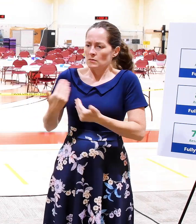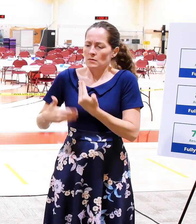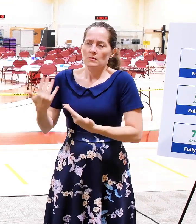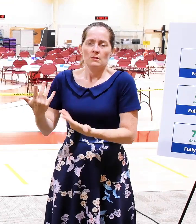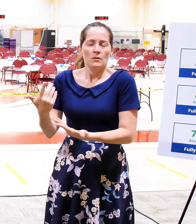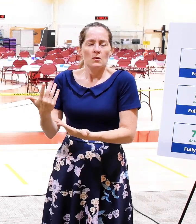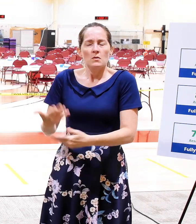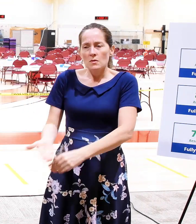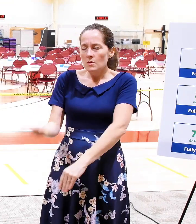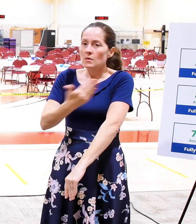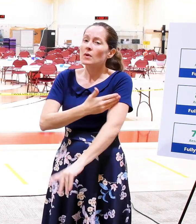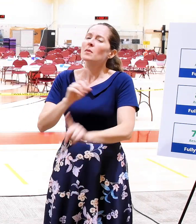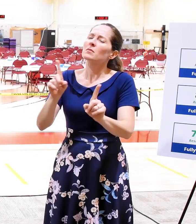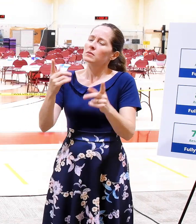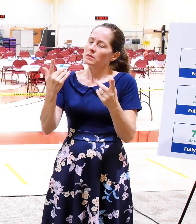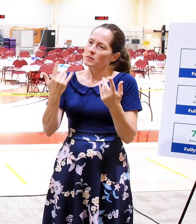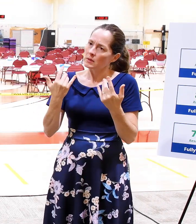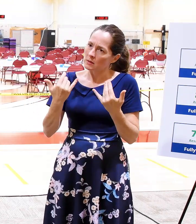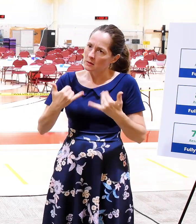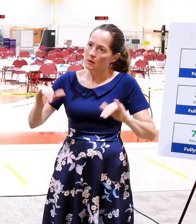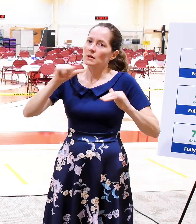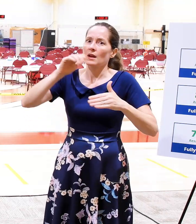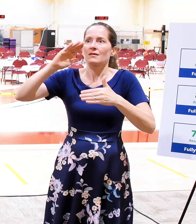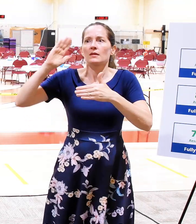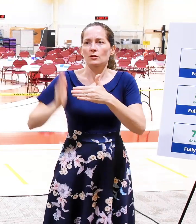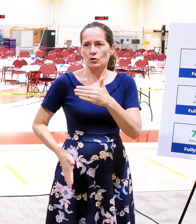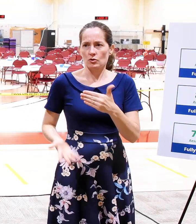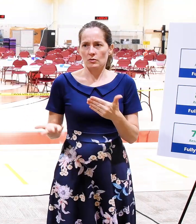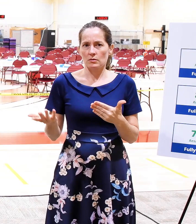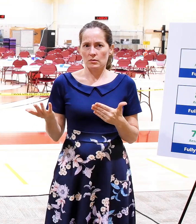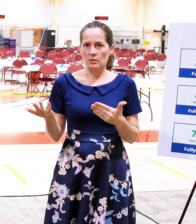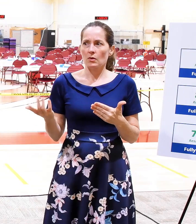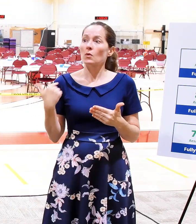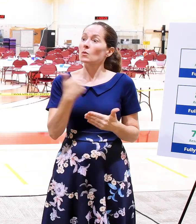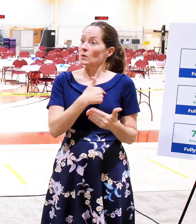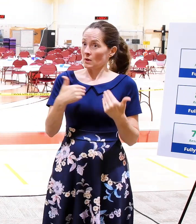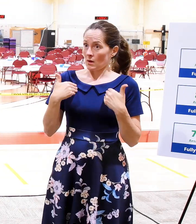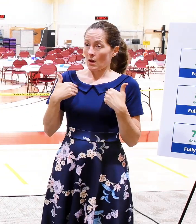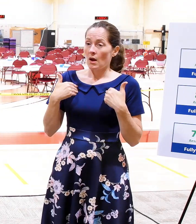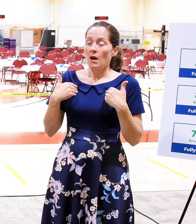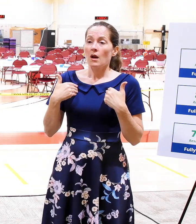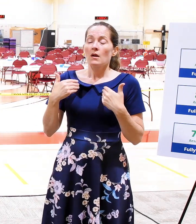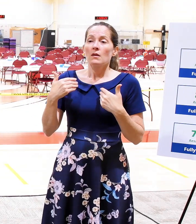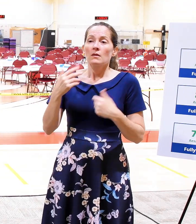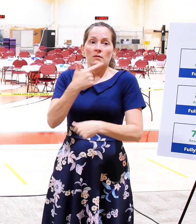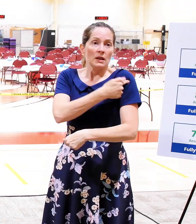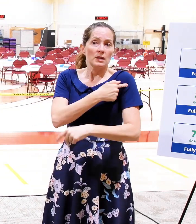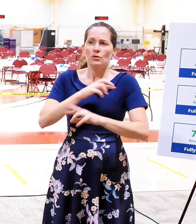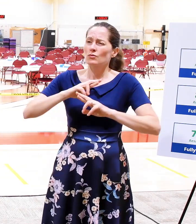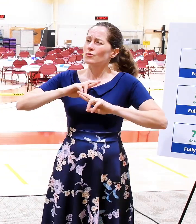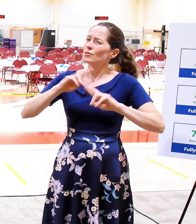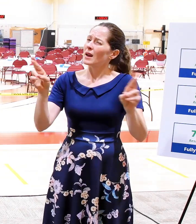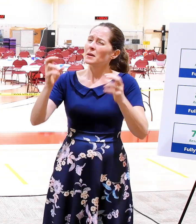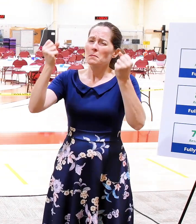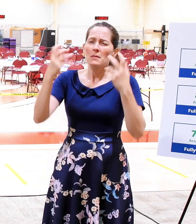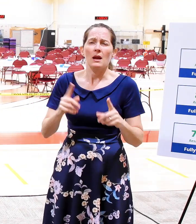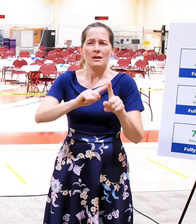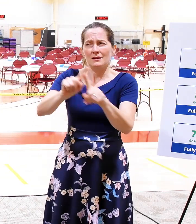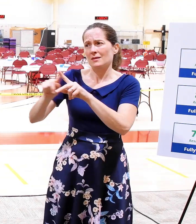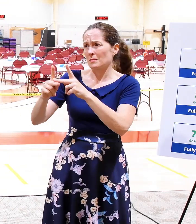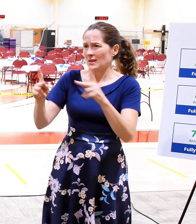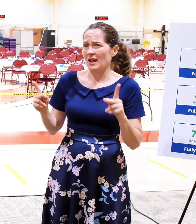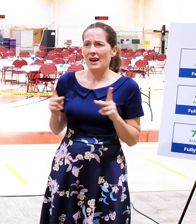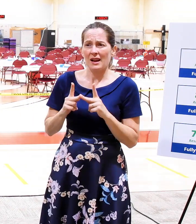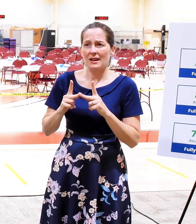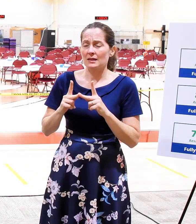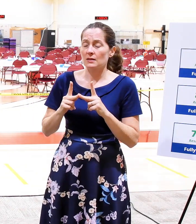We have clinics happening every day, many of which offer all 3 vaccines, and many are even available